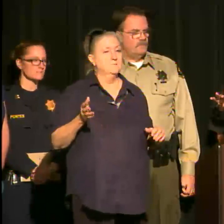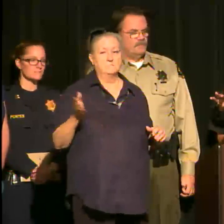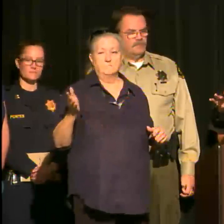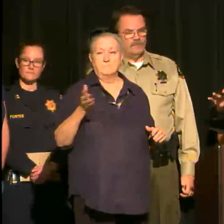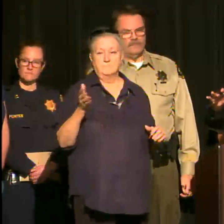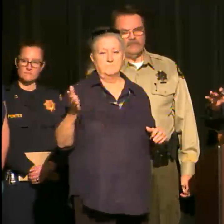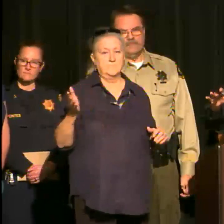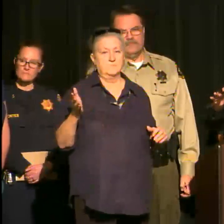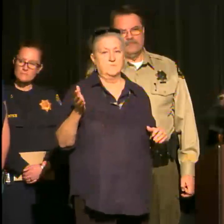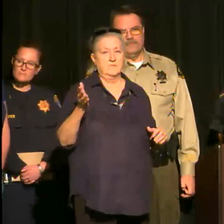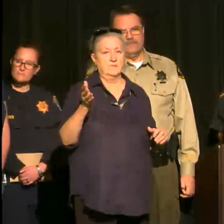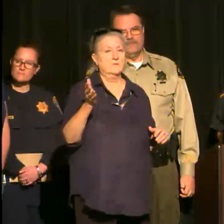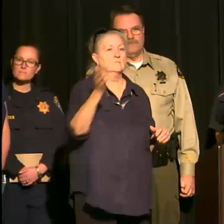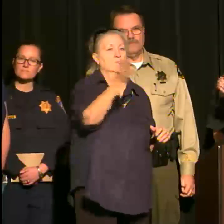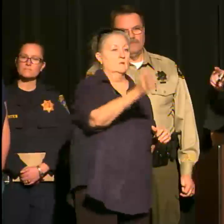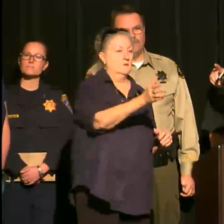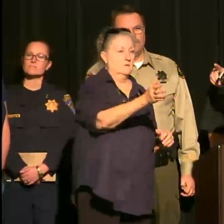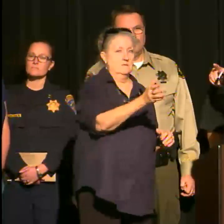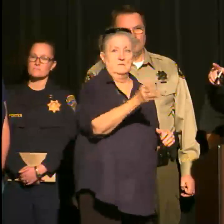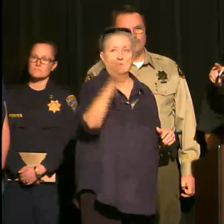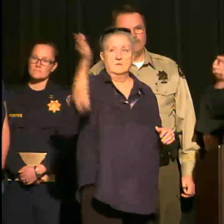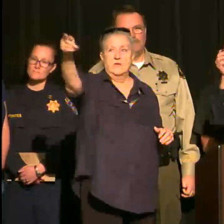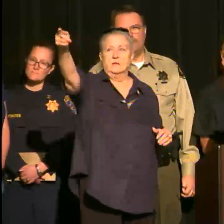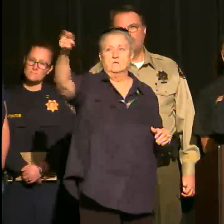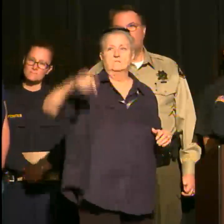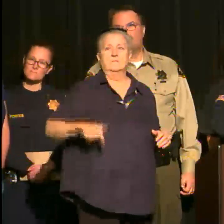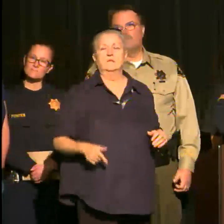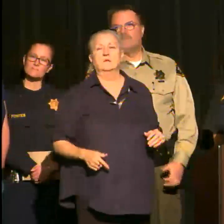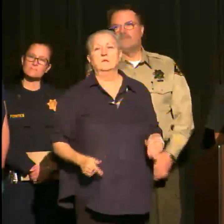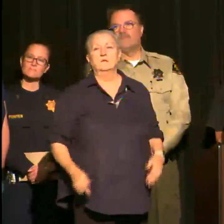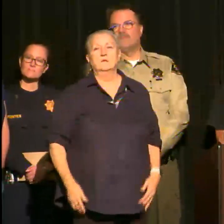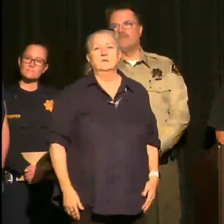Anybody else in this section? One in the back.